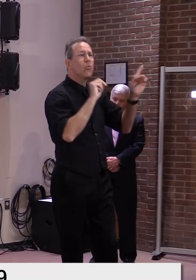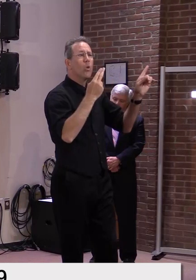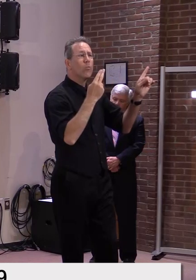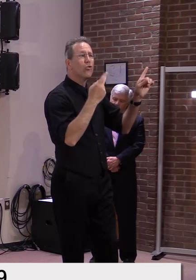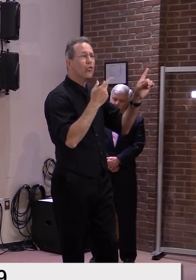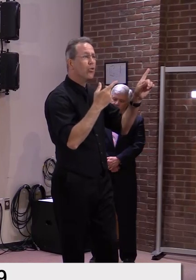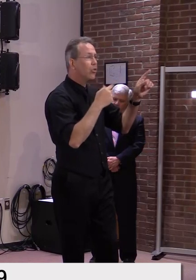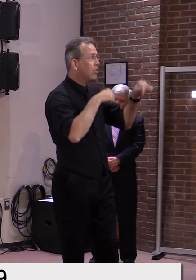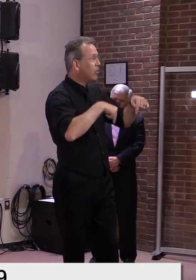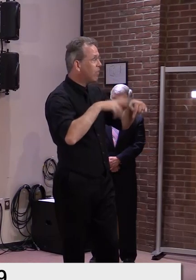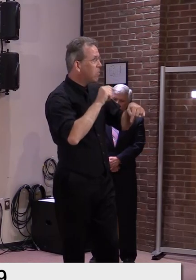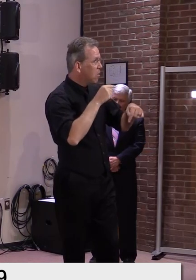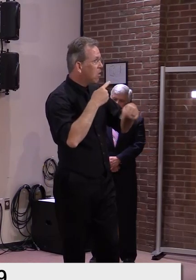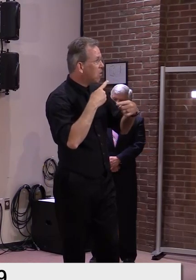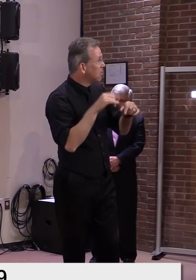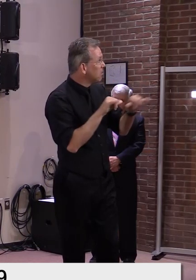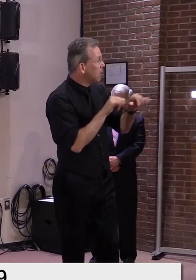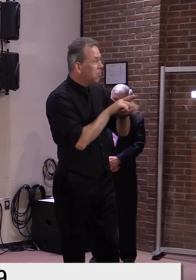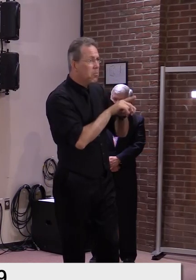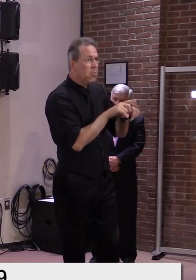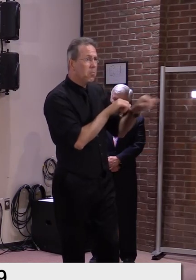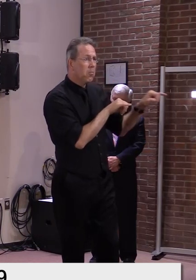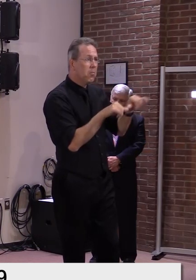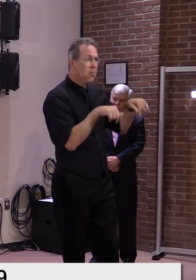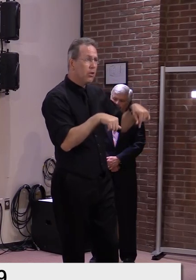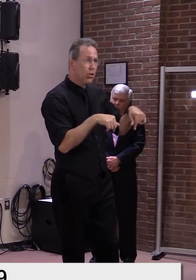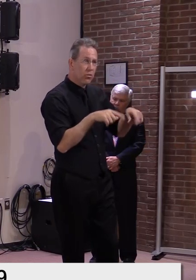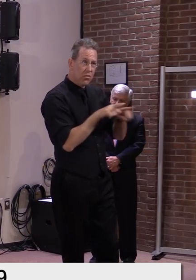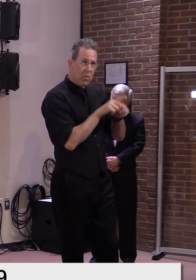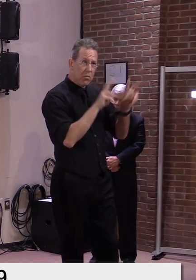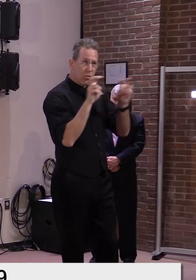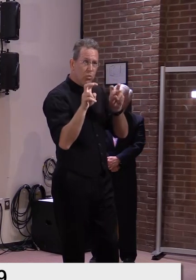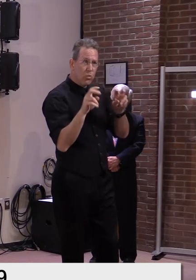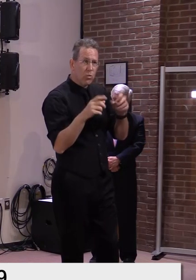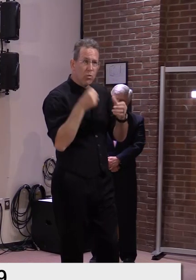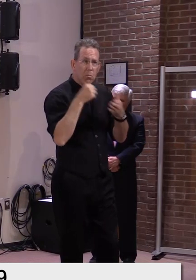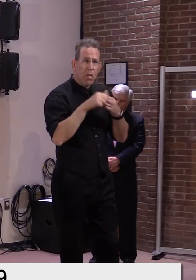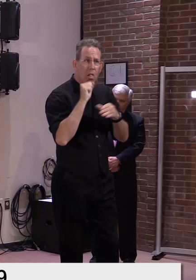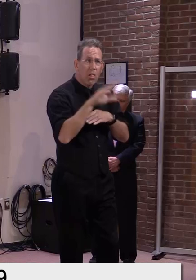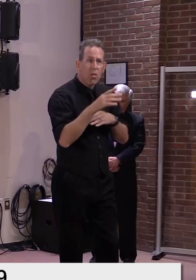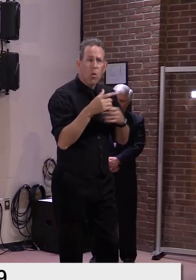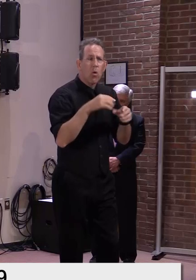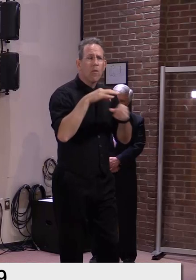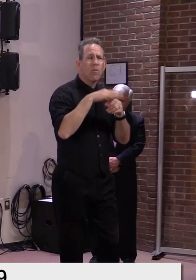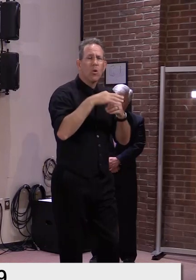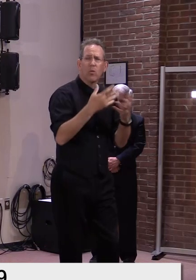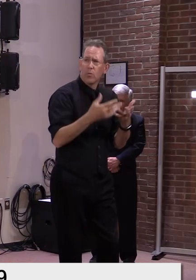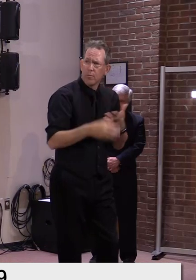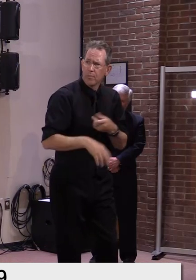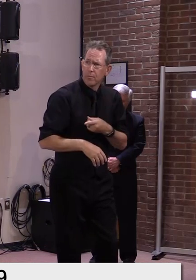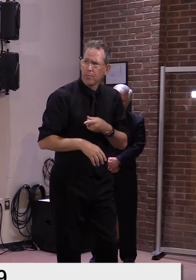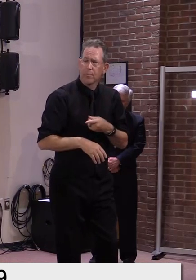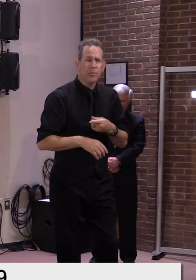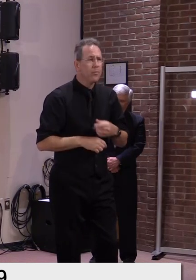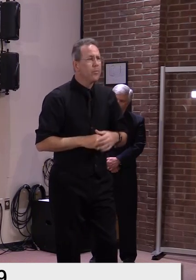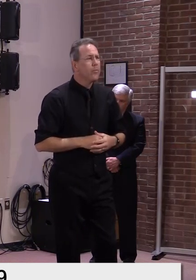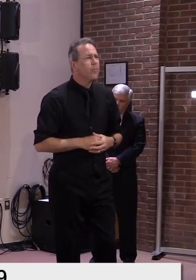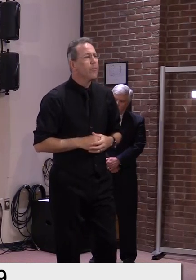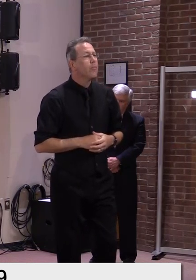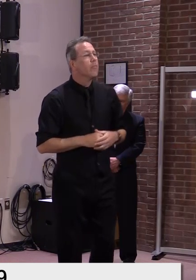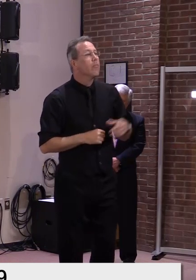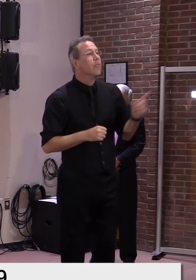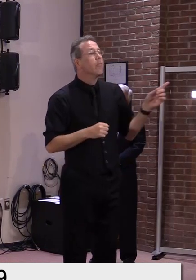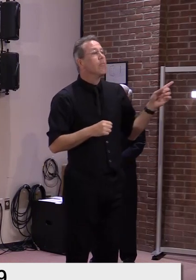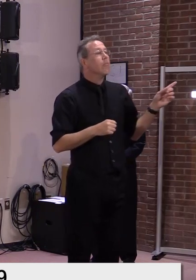And if the Secretary of State chooses not to, is that something you'd be inclined to investigate through other avenues? Yeah, I had not